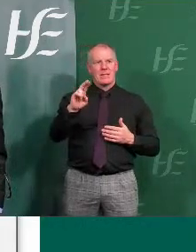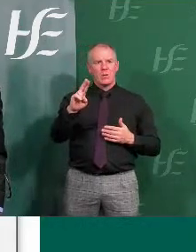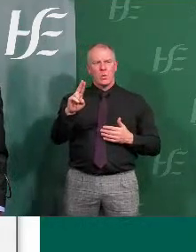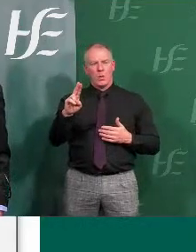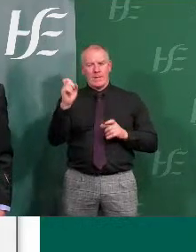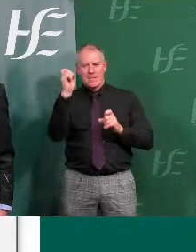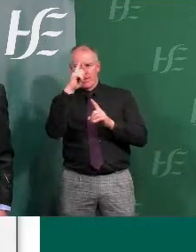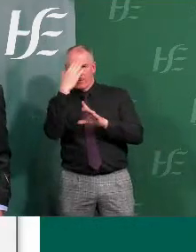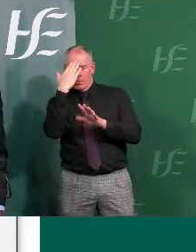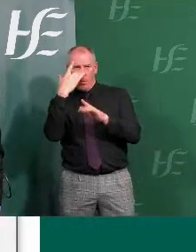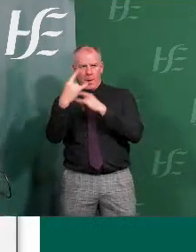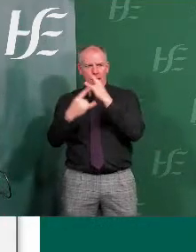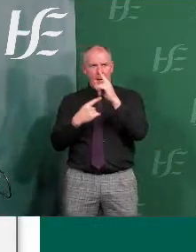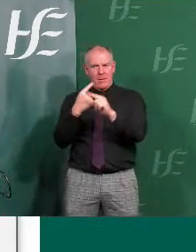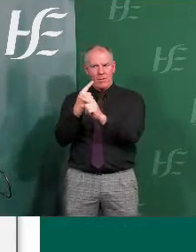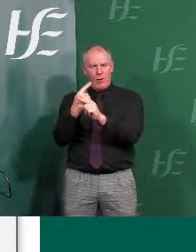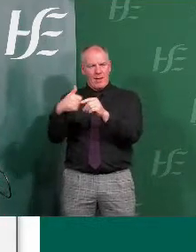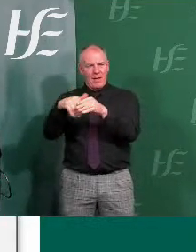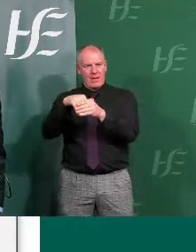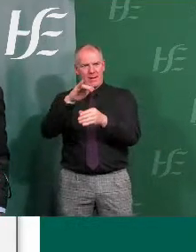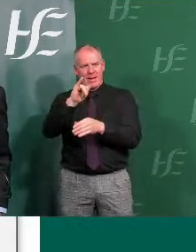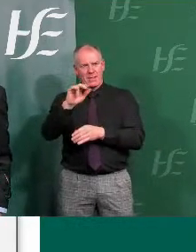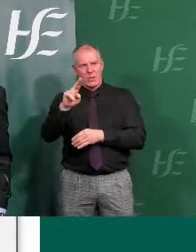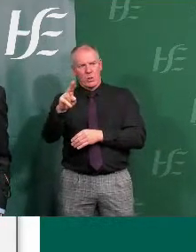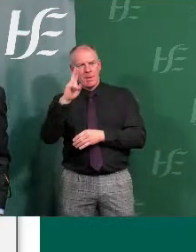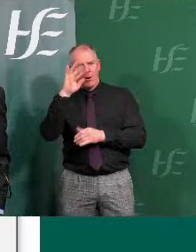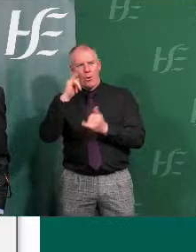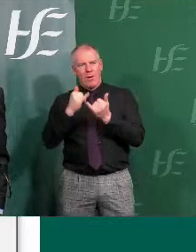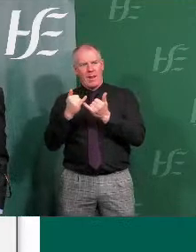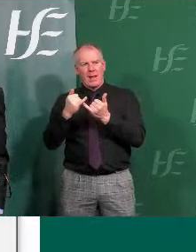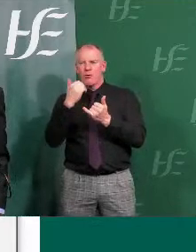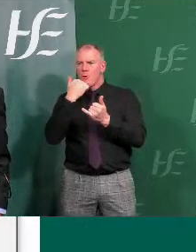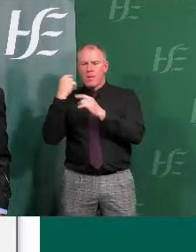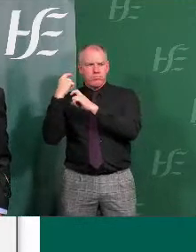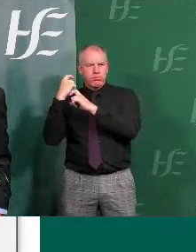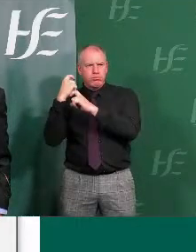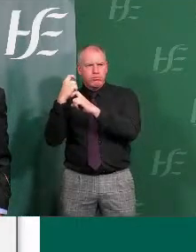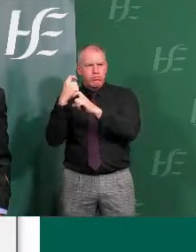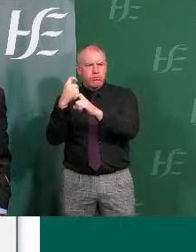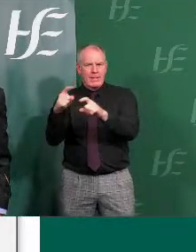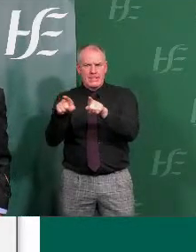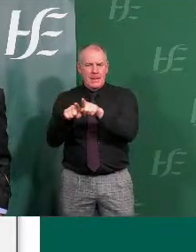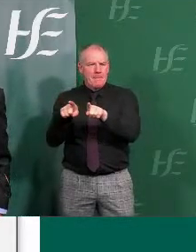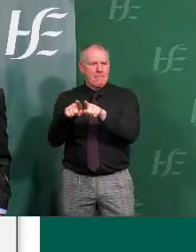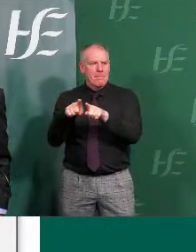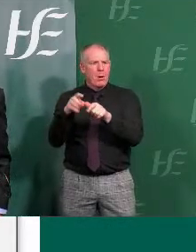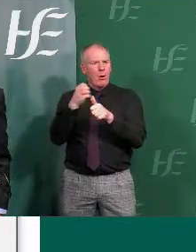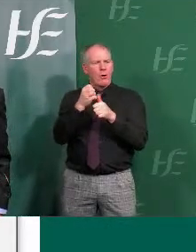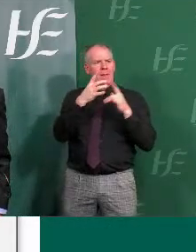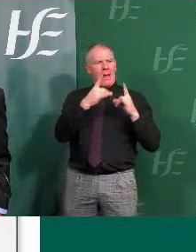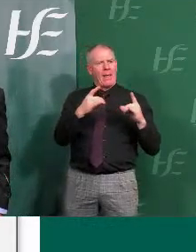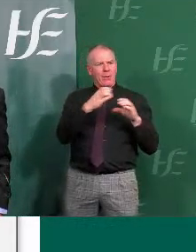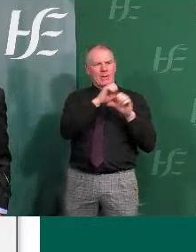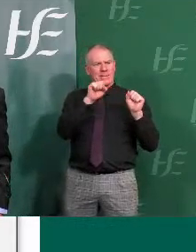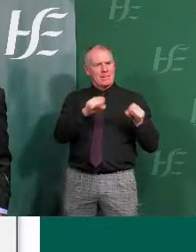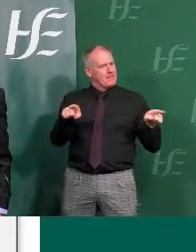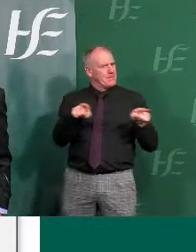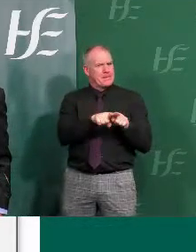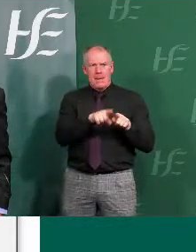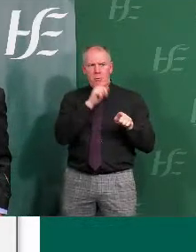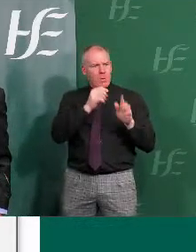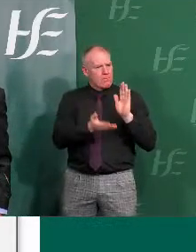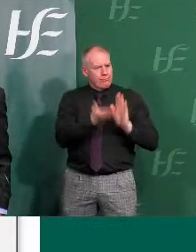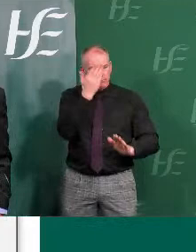difficult to read yet, is what we're seeing, that flat number of ICU cases and other healthcare systems. We haven't yet seen the surge in